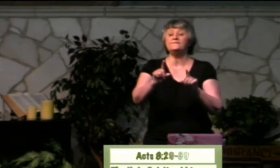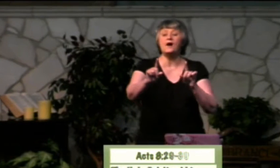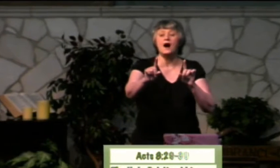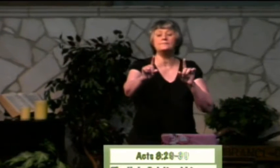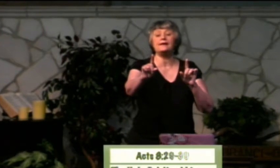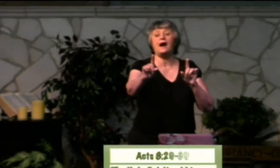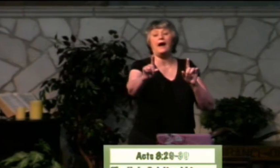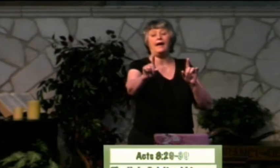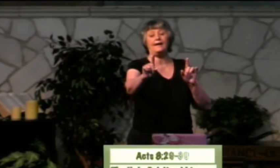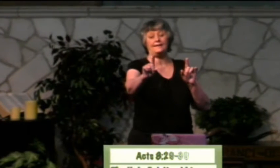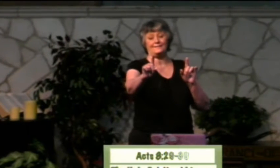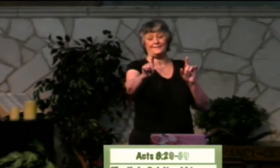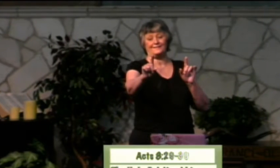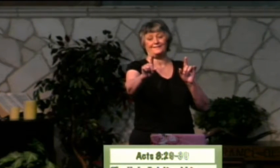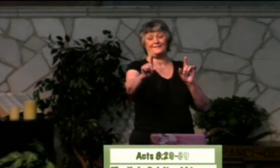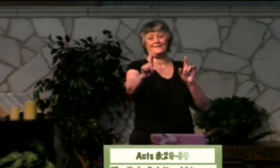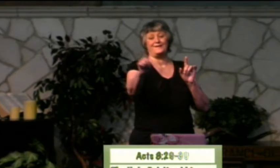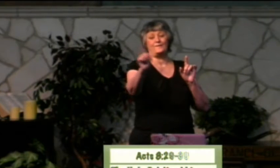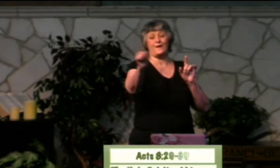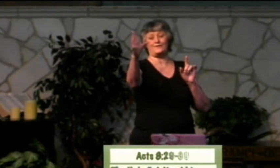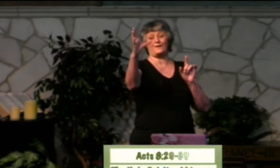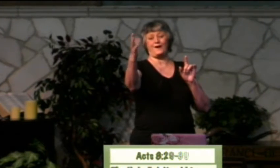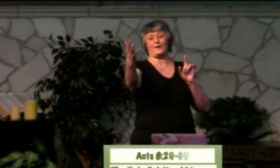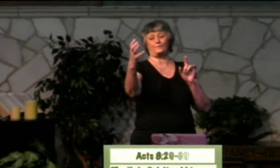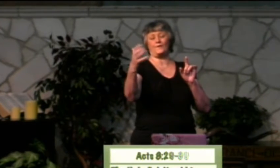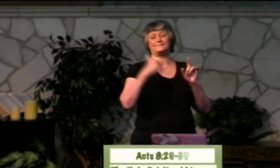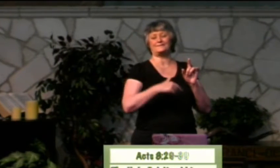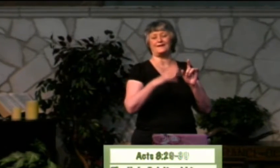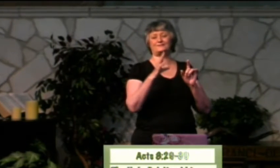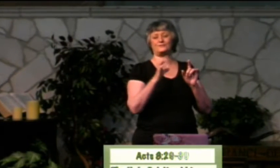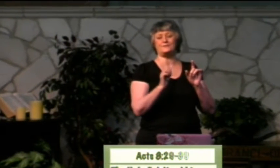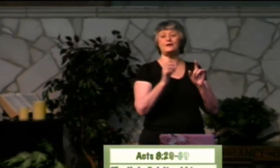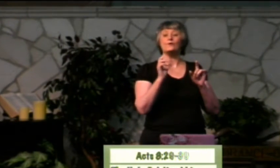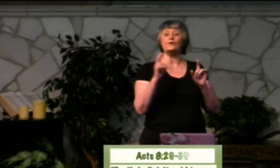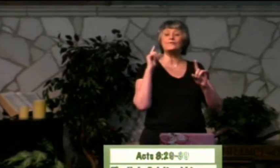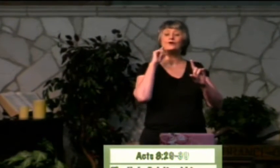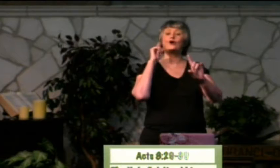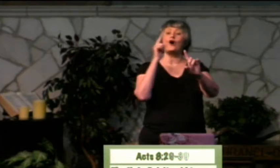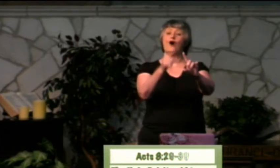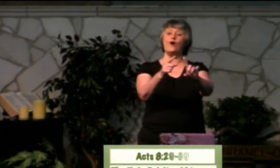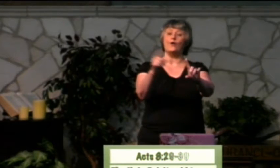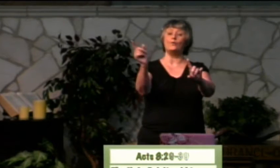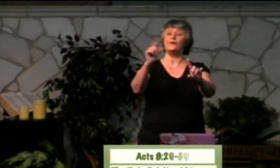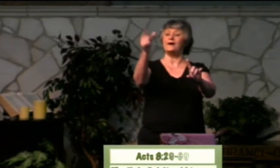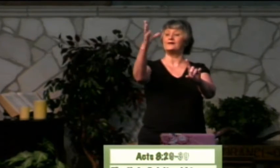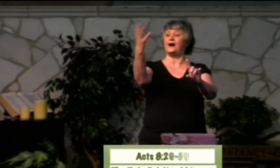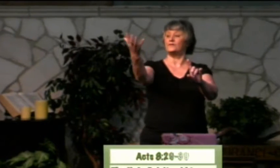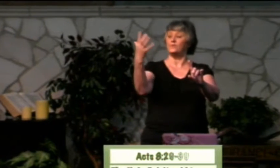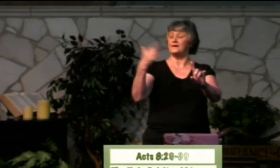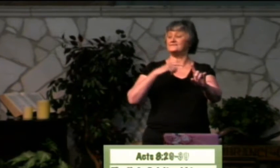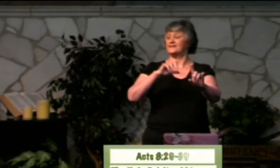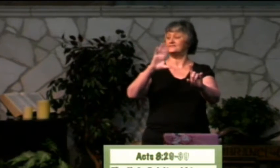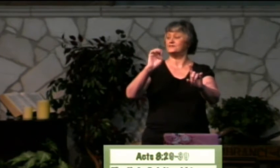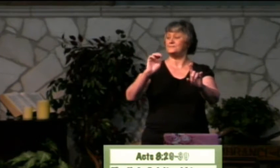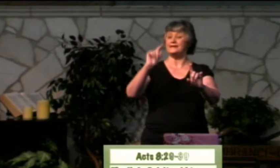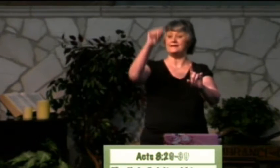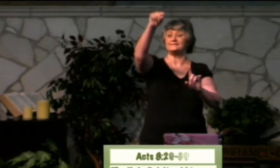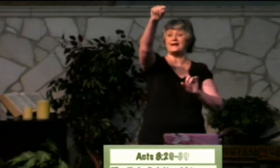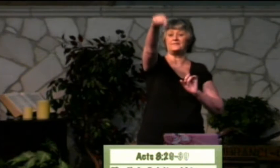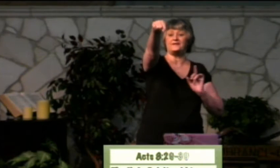fall behind where God wants us to be, or the goal where God wants us to be is out there